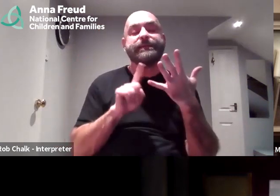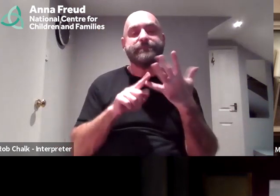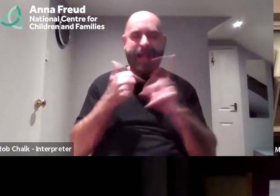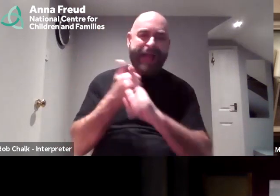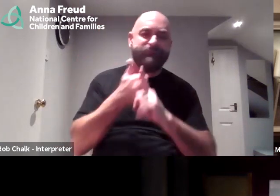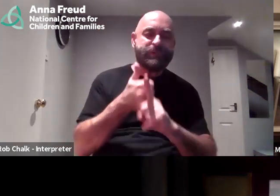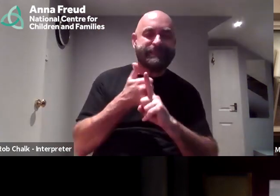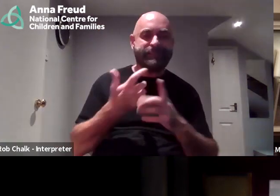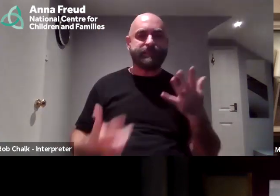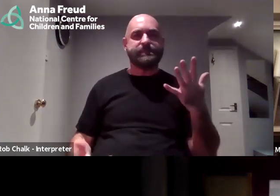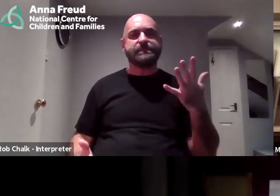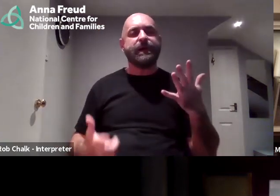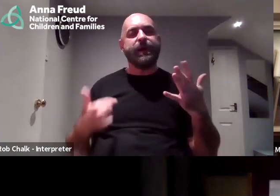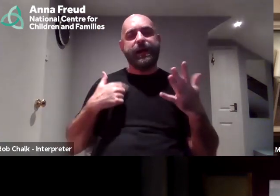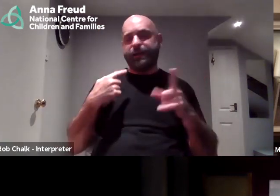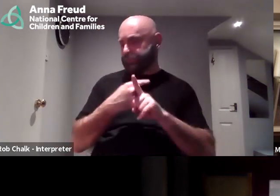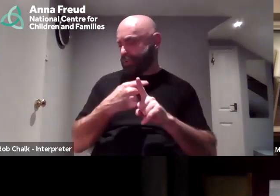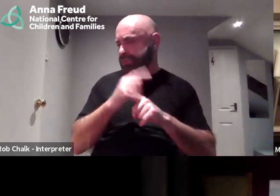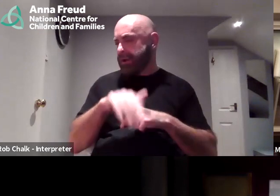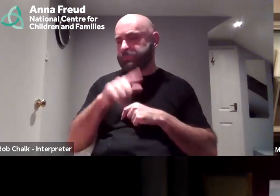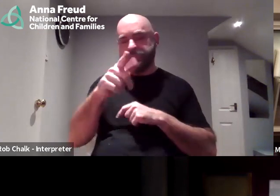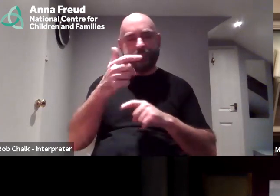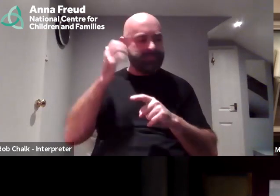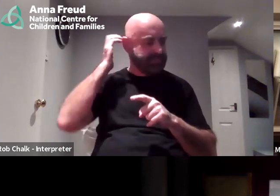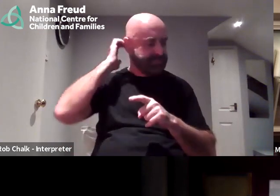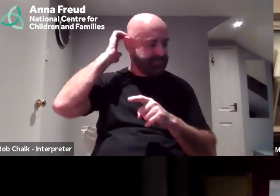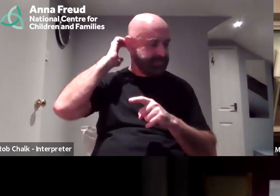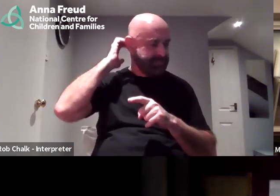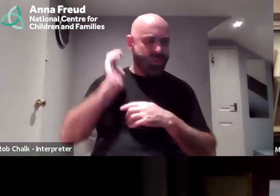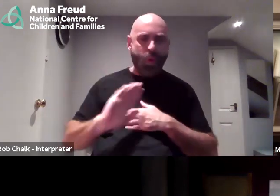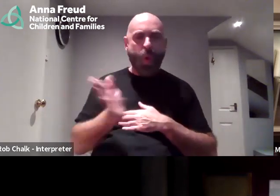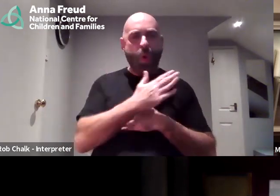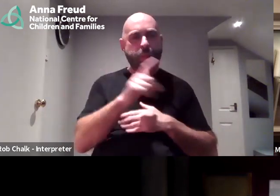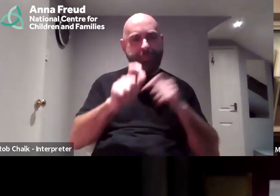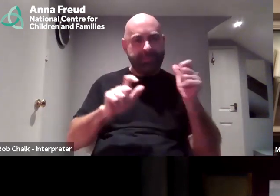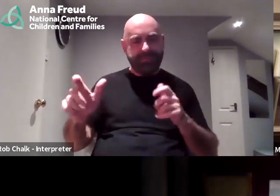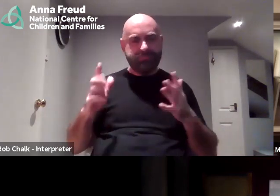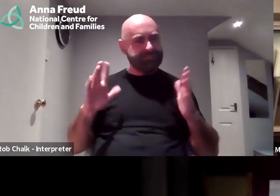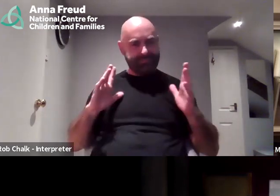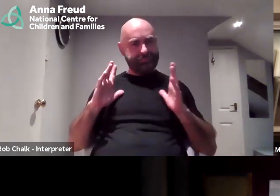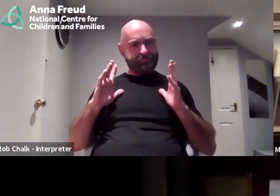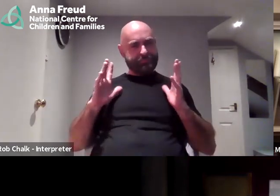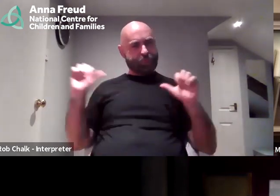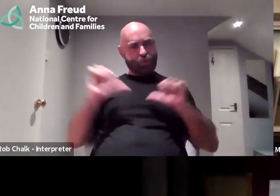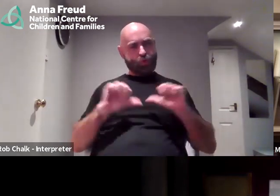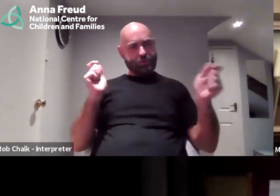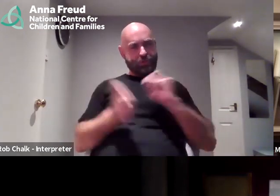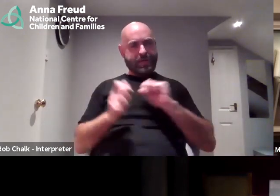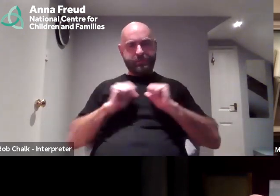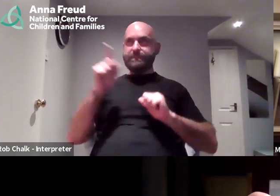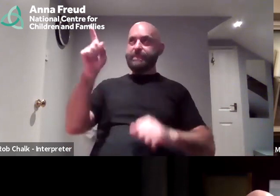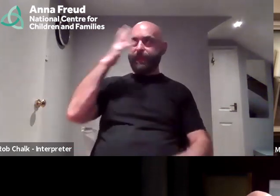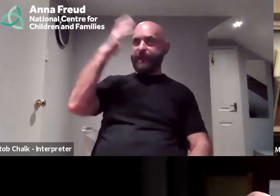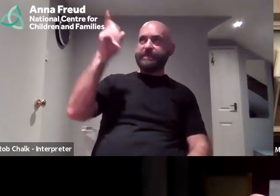advocacy. I talked about us, all of us, changing the position of